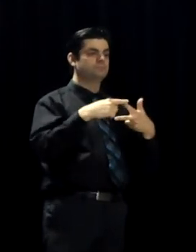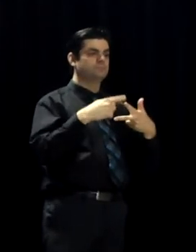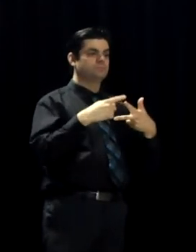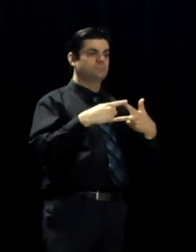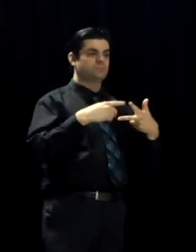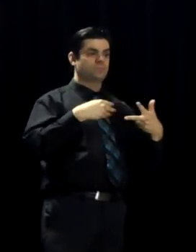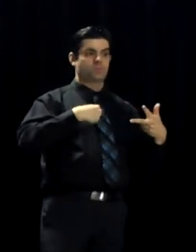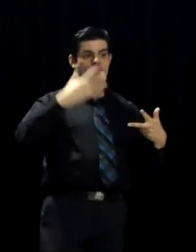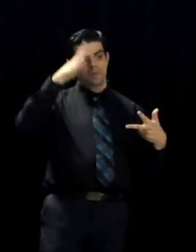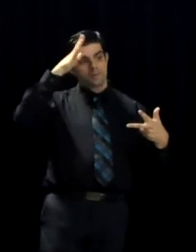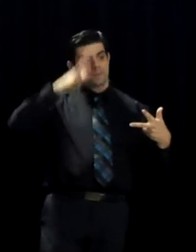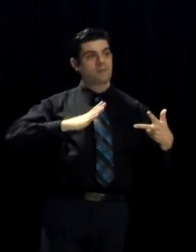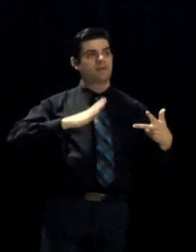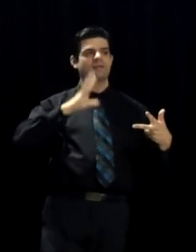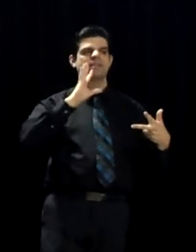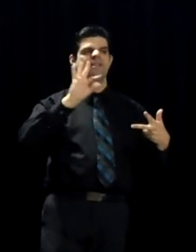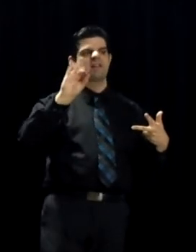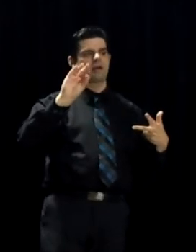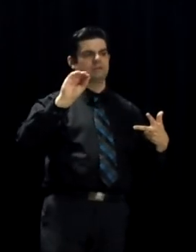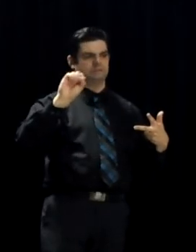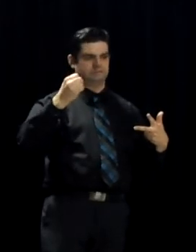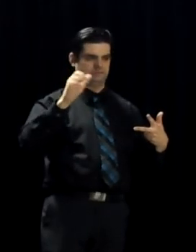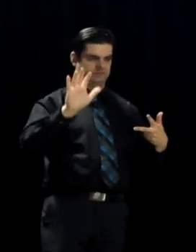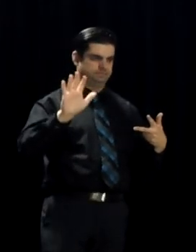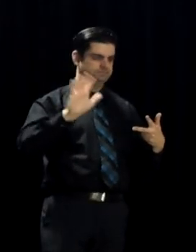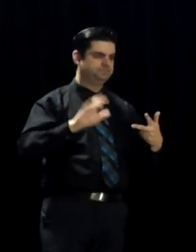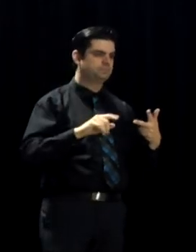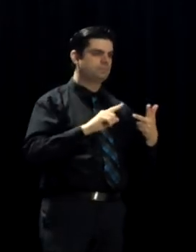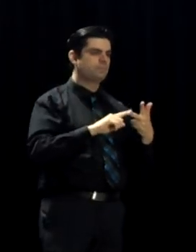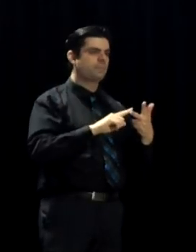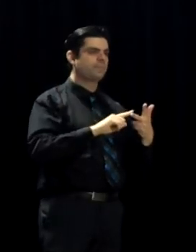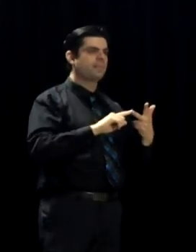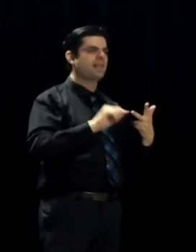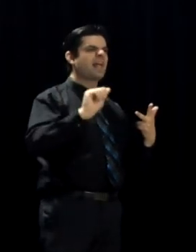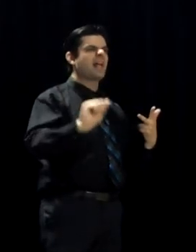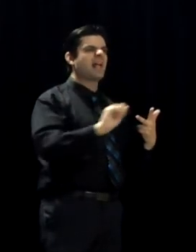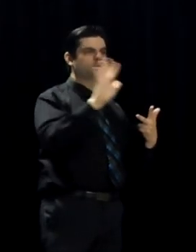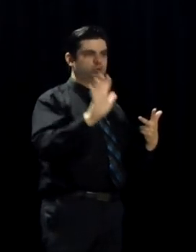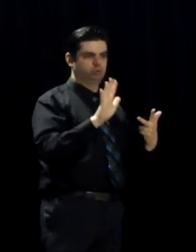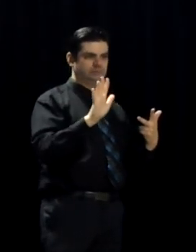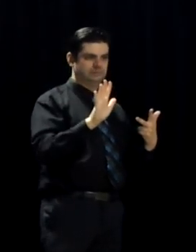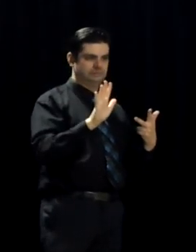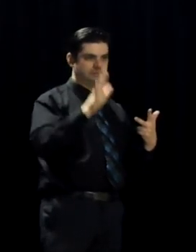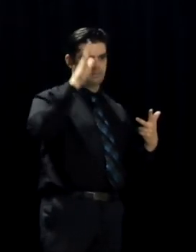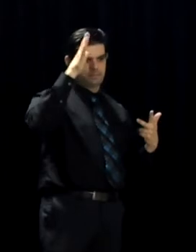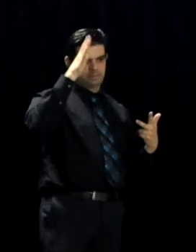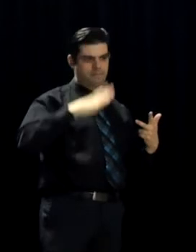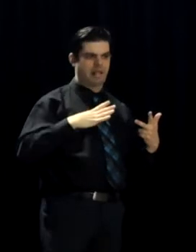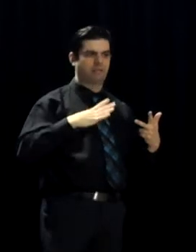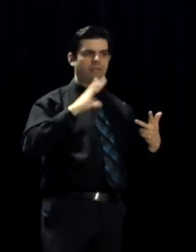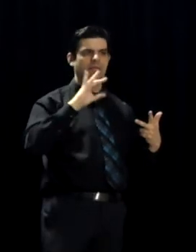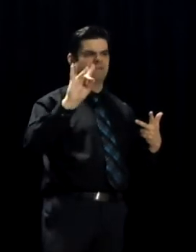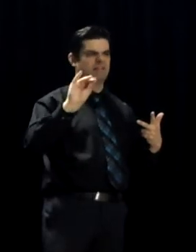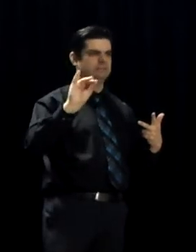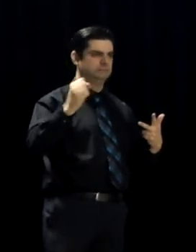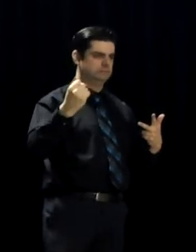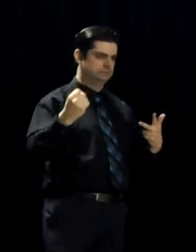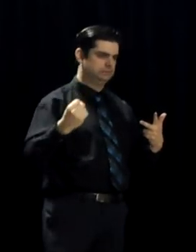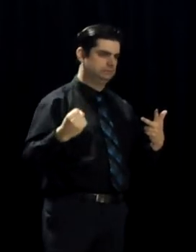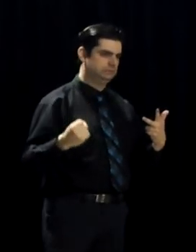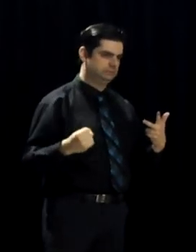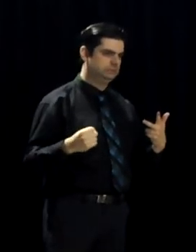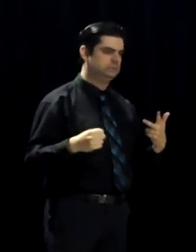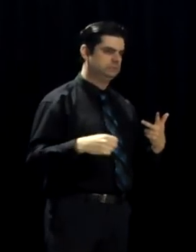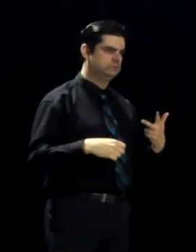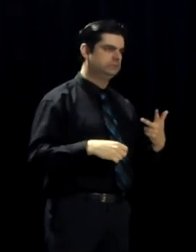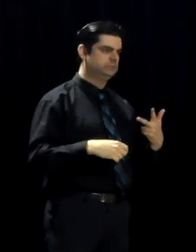90s. We also lost an Asian female in her 80s. We've lost 115 people to COVID-19